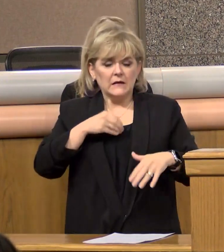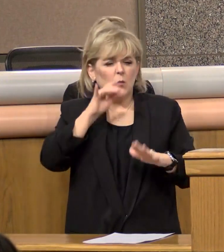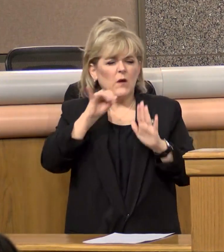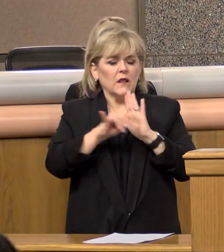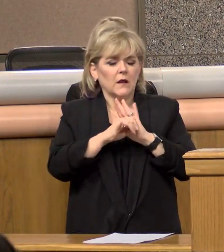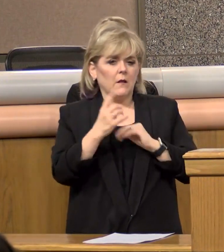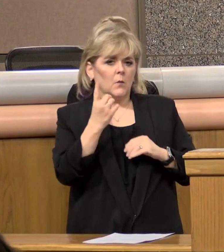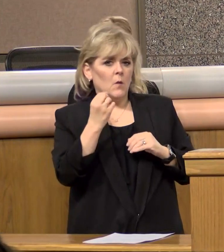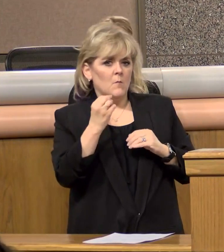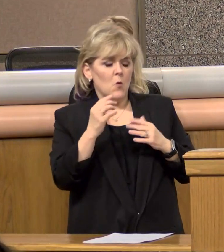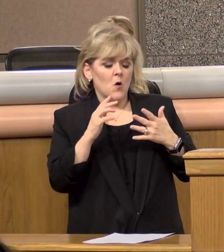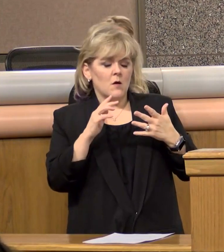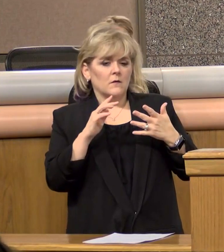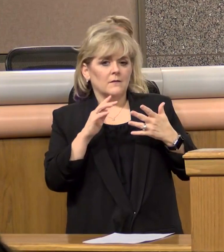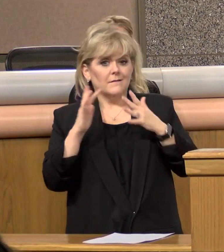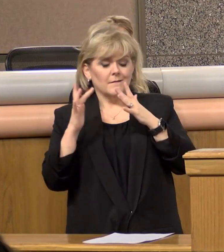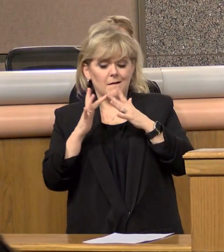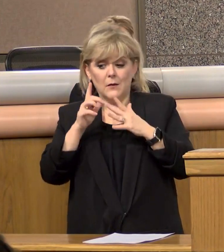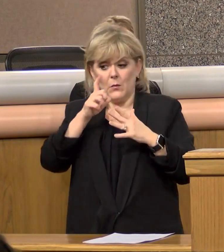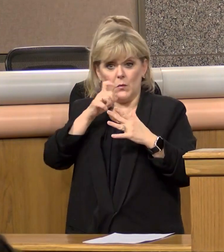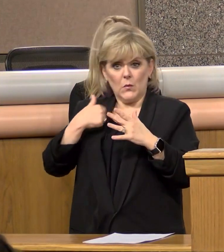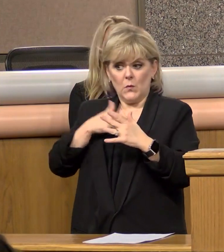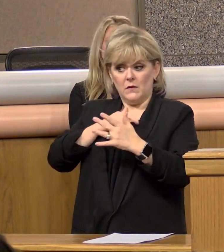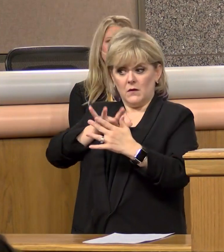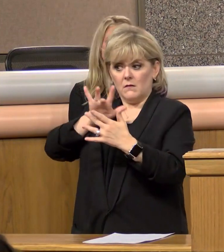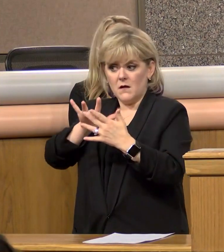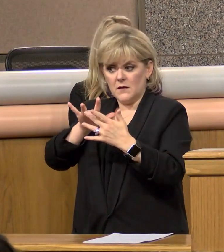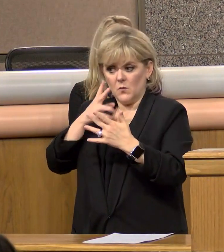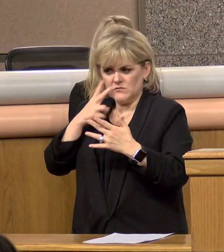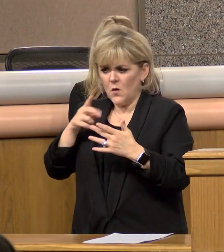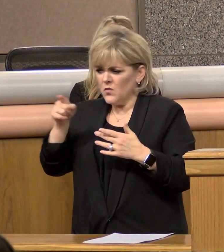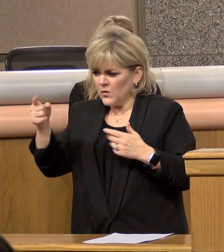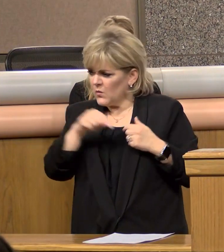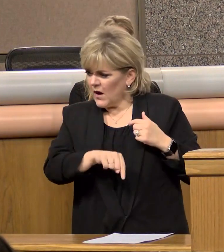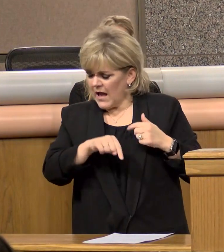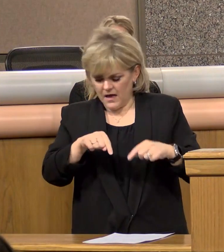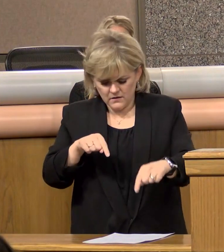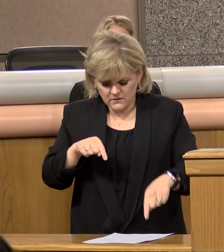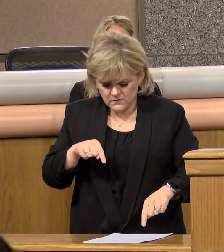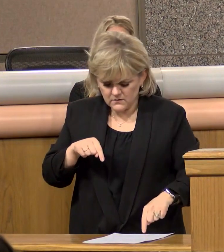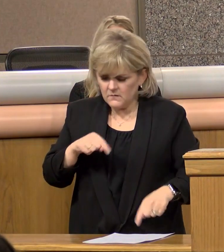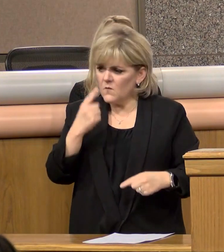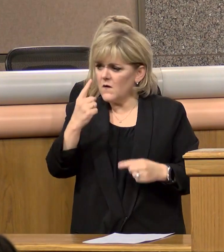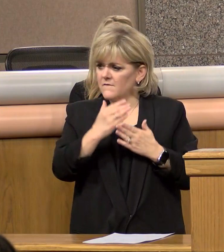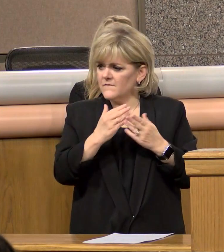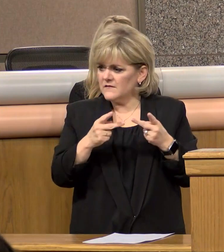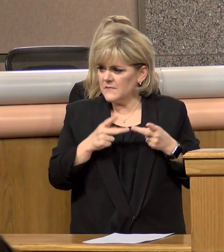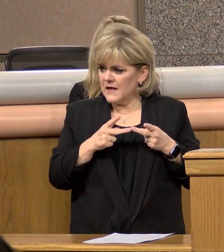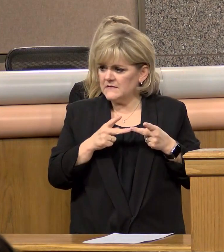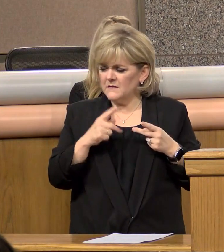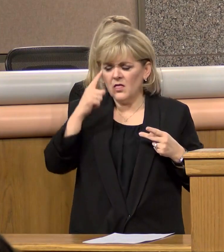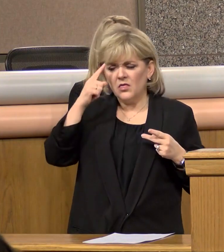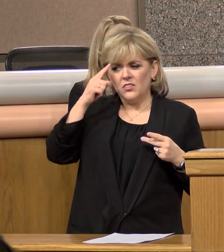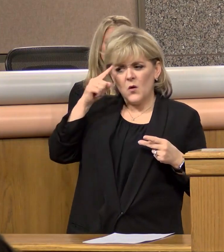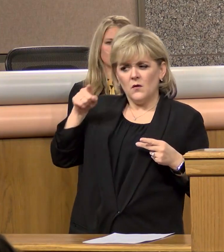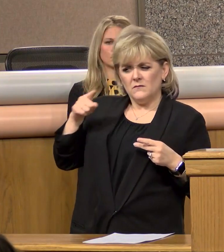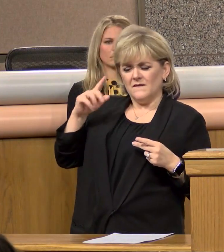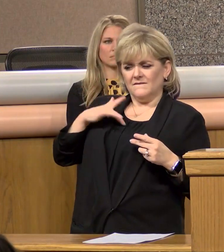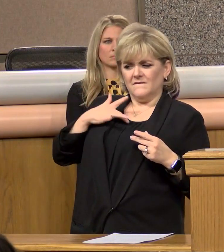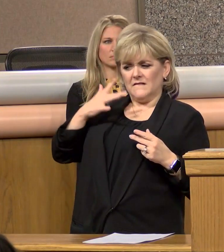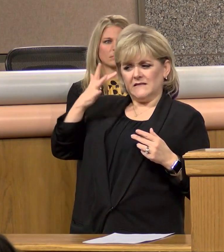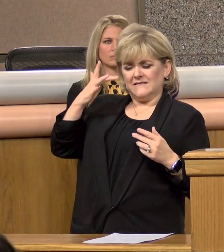one of our contacts because they saw an event that they attended on this list, um, thought they were symptomatic, went